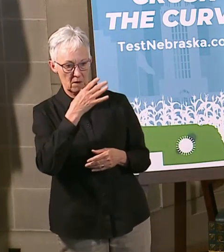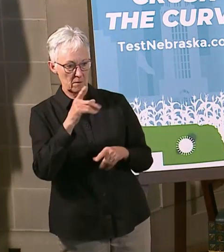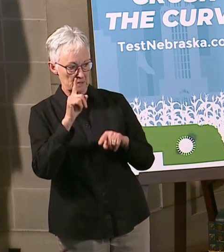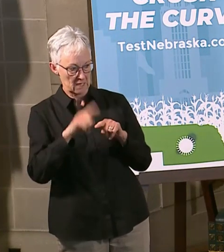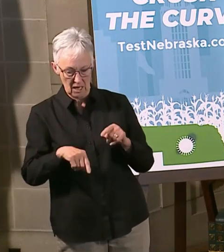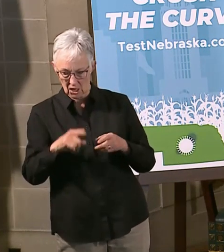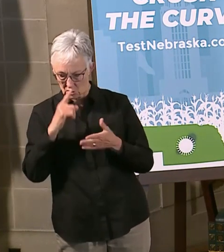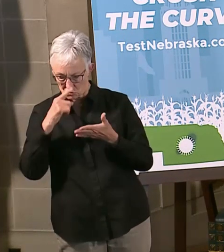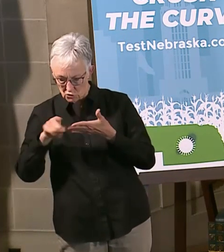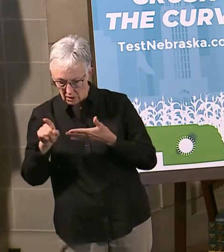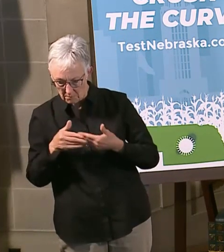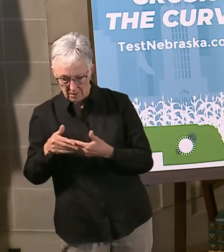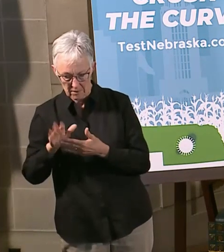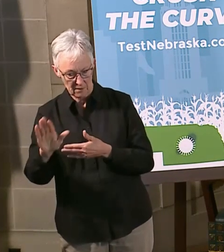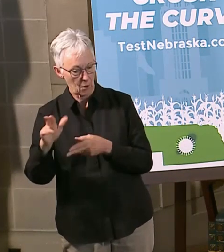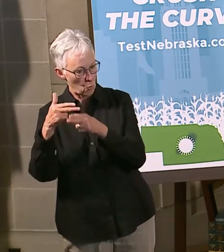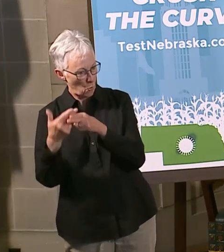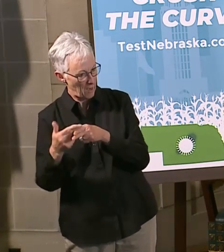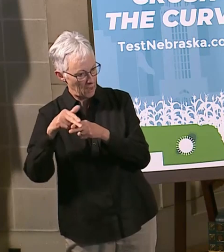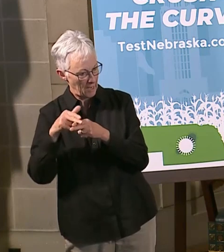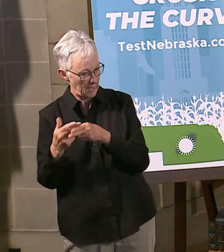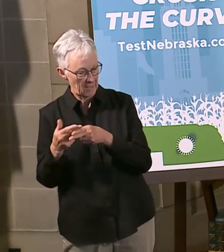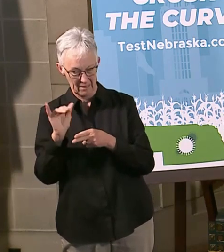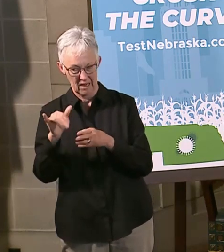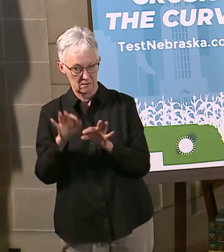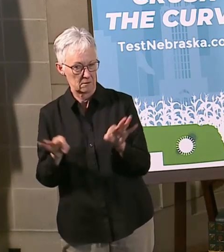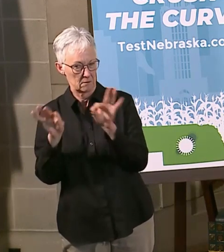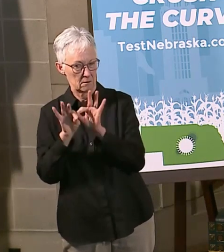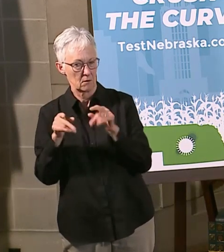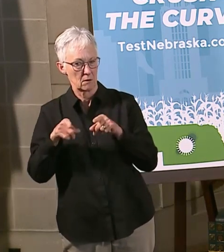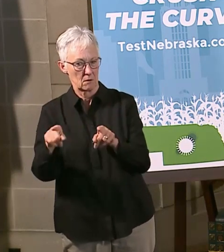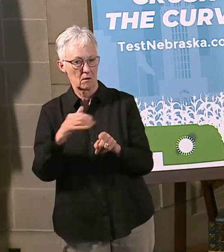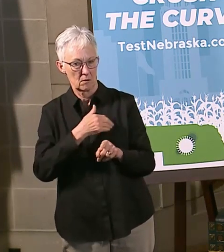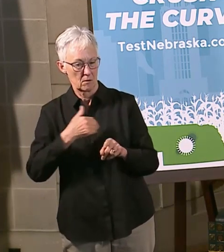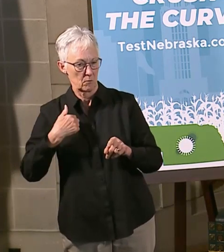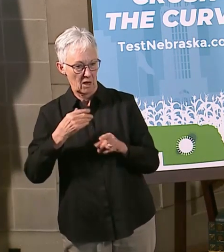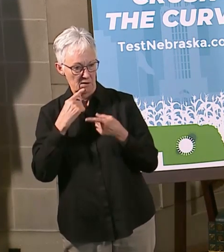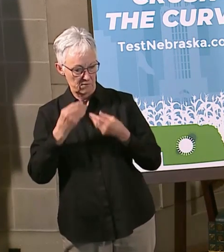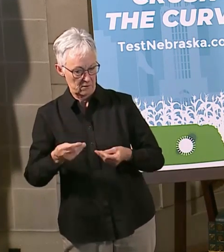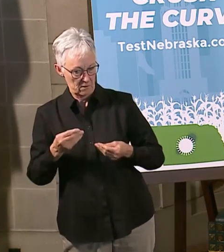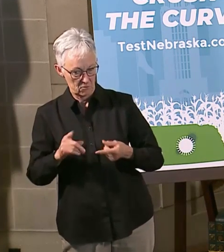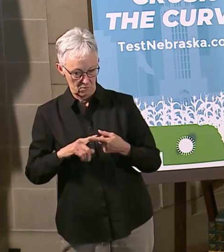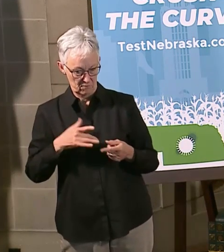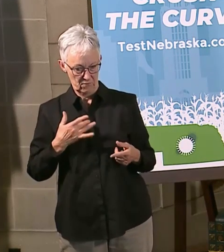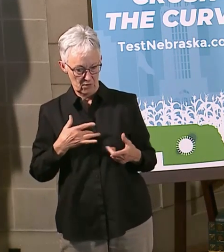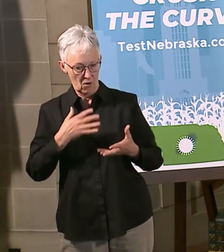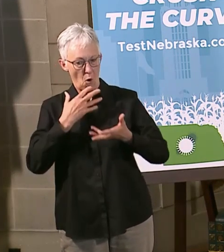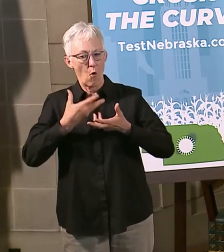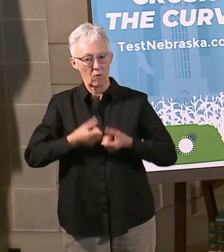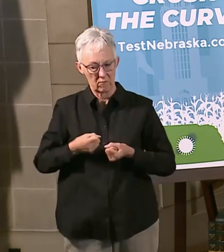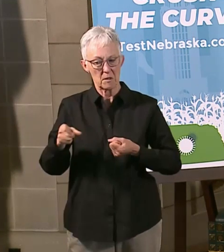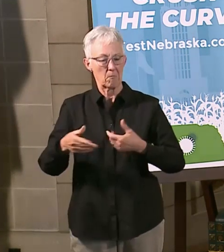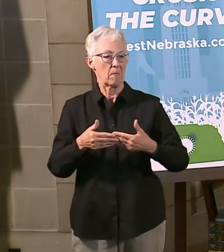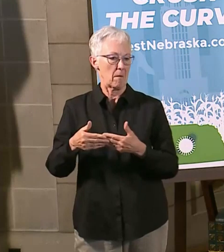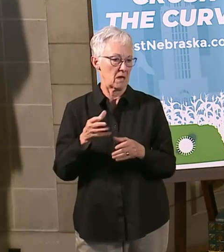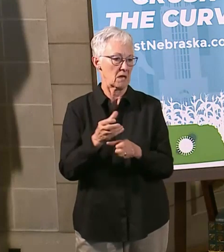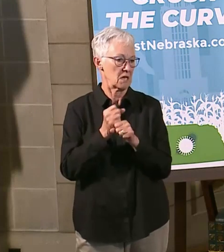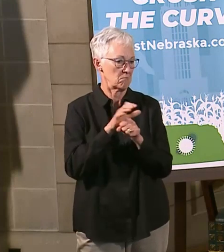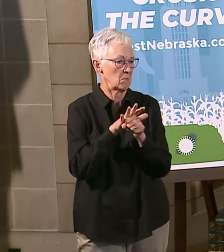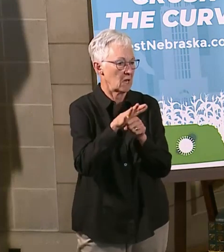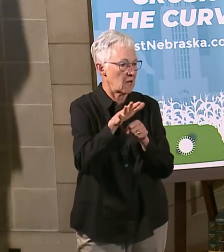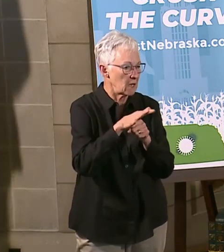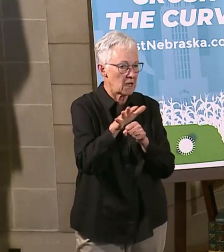for their babies or have the social support of friends and families that they normally would. WIC has been working hard to provide breastfeeding support